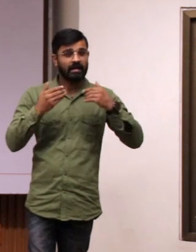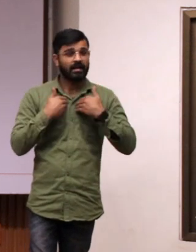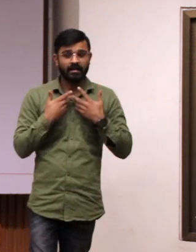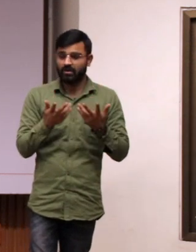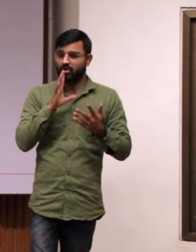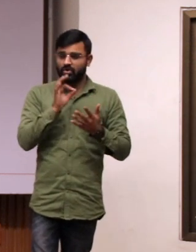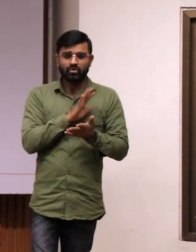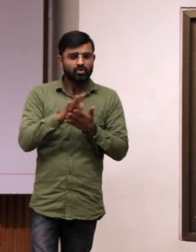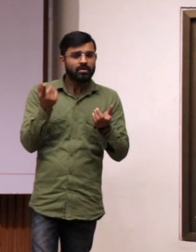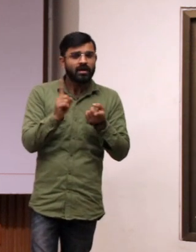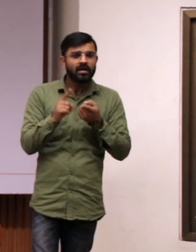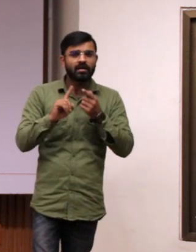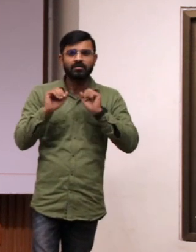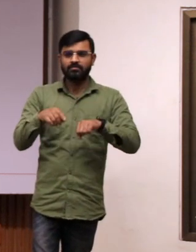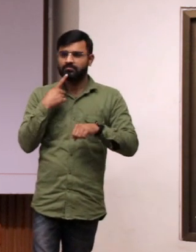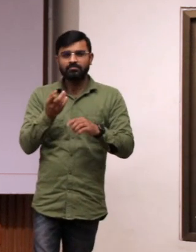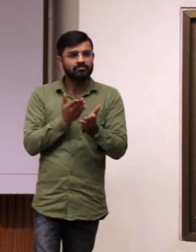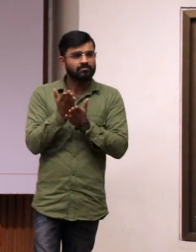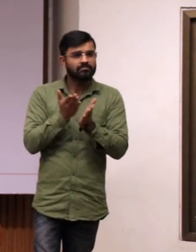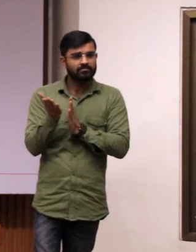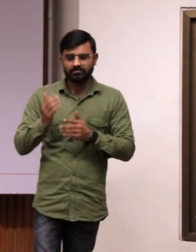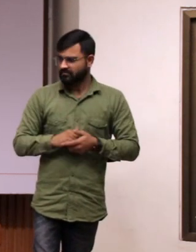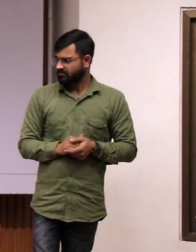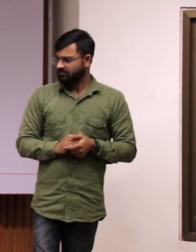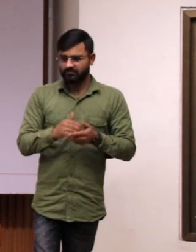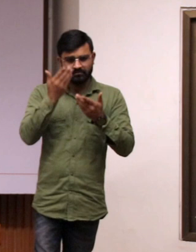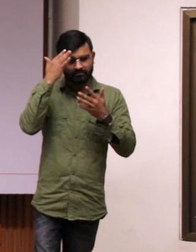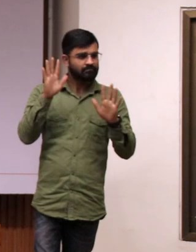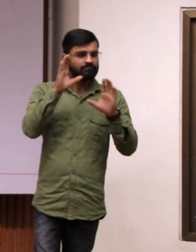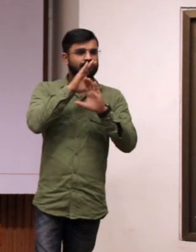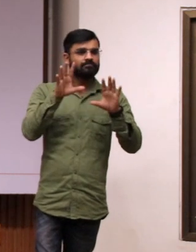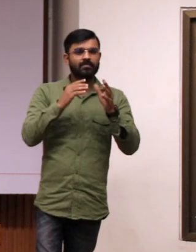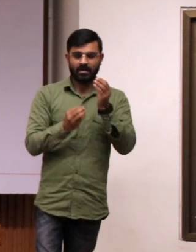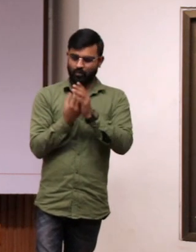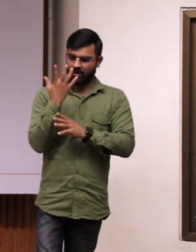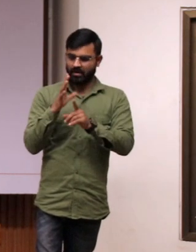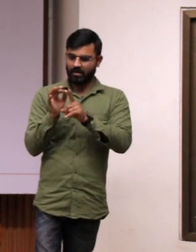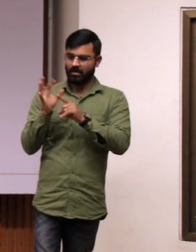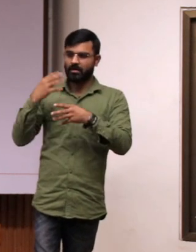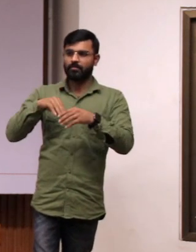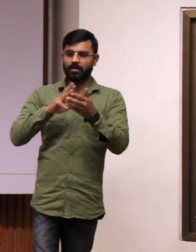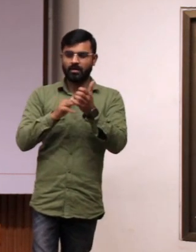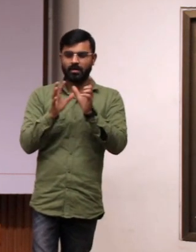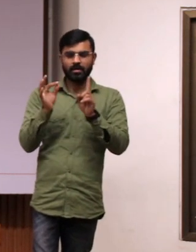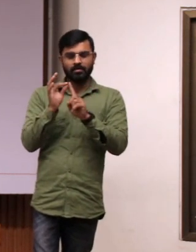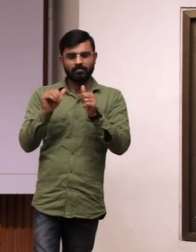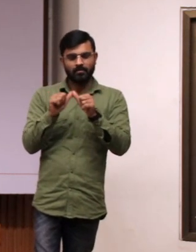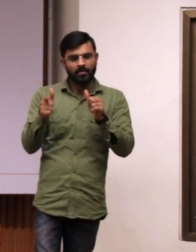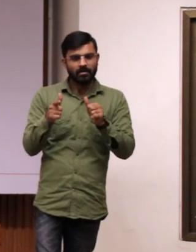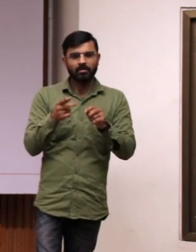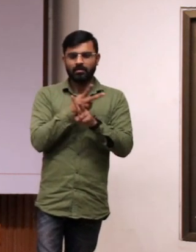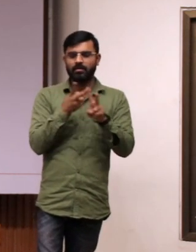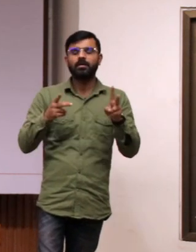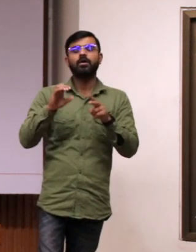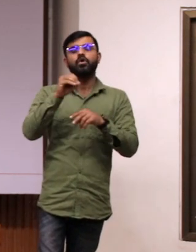is the truth, it happens. And in this way, because nobody is convinced that plantation can be done in CAMPA. But there are